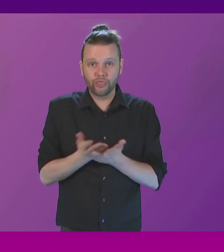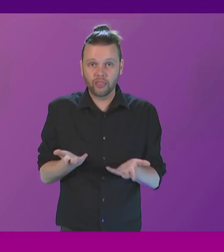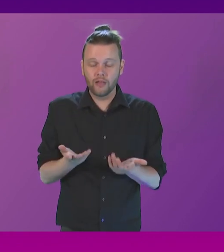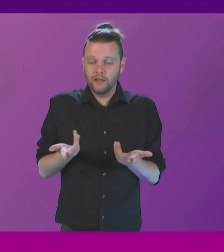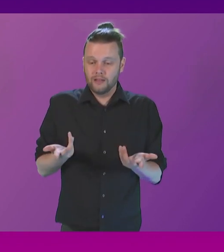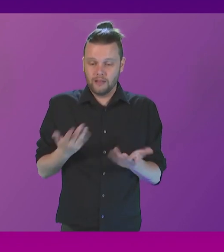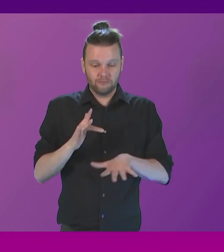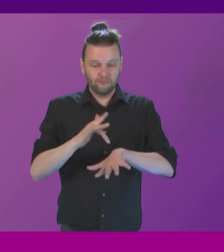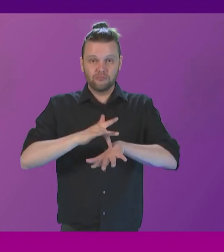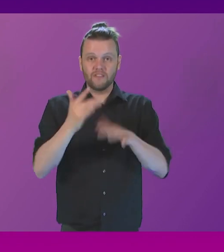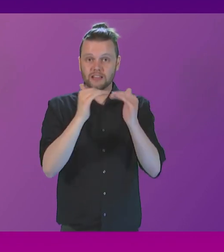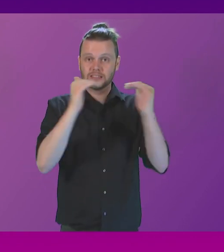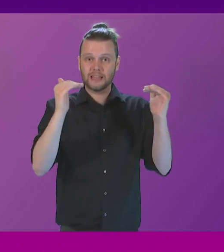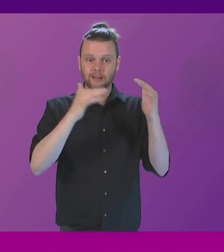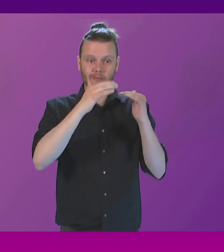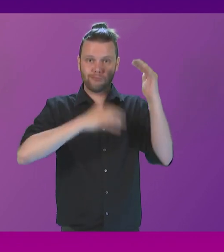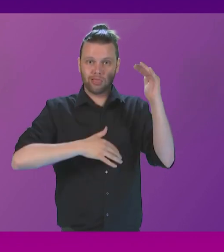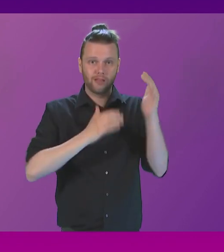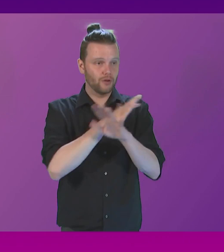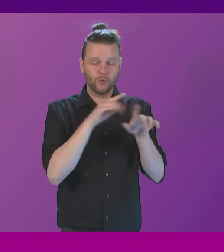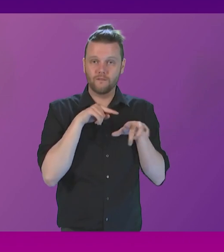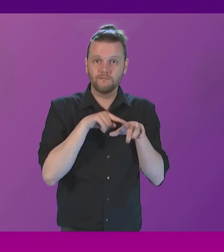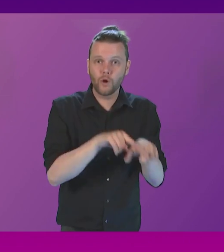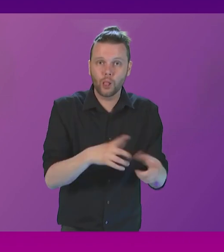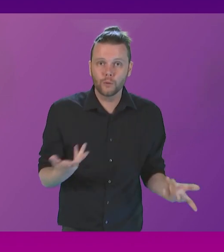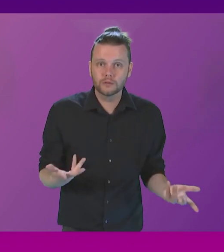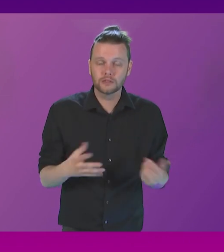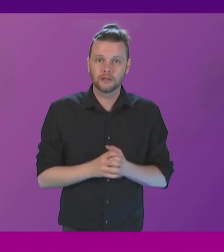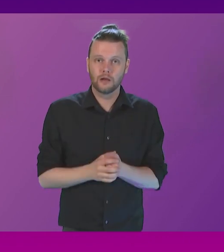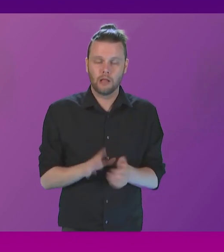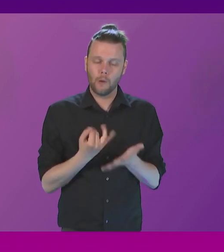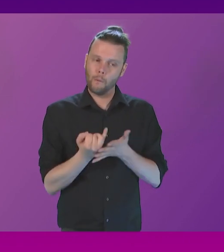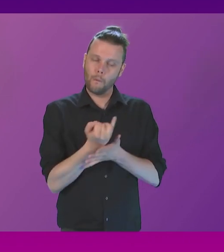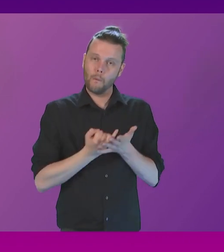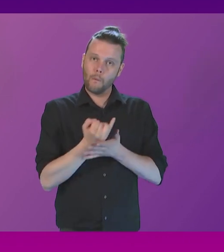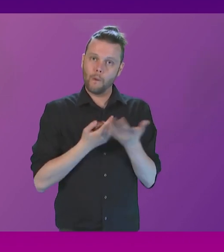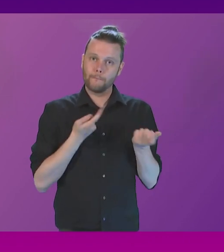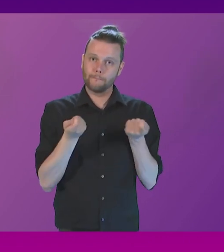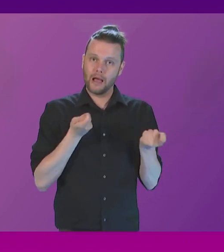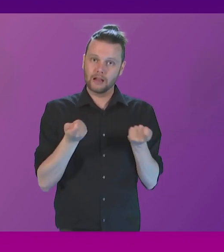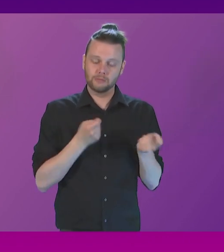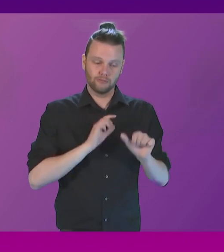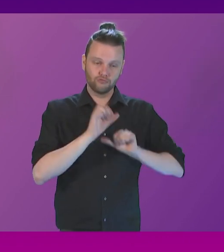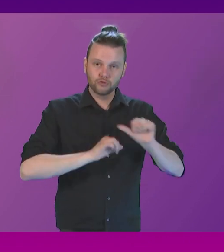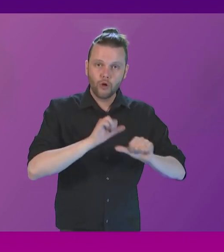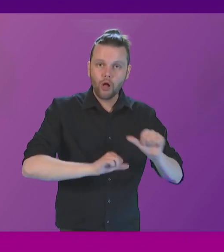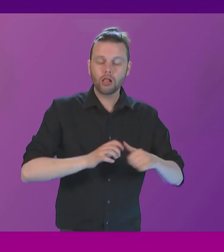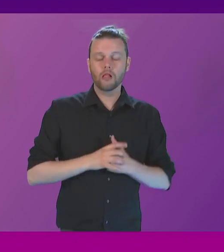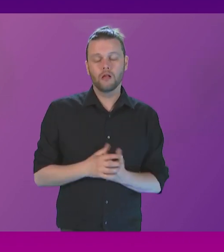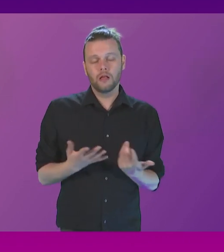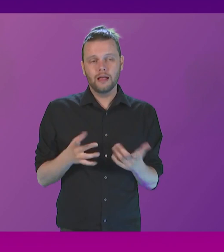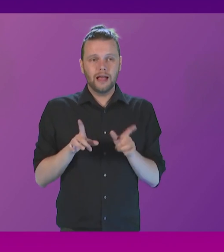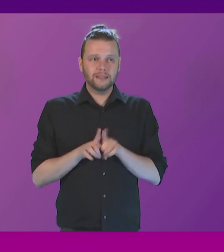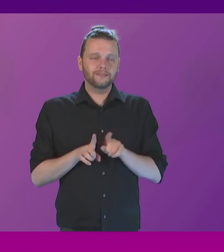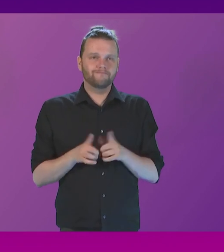professional standards weren't followed. There was poor management protocols. And